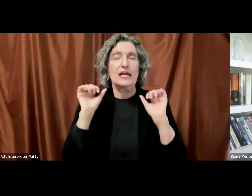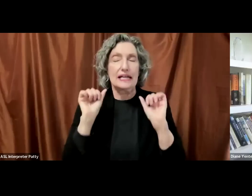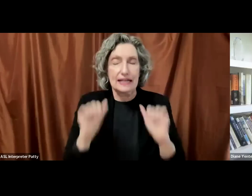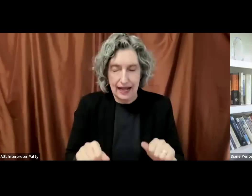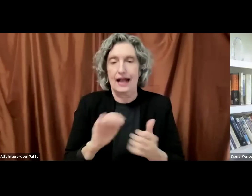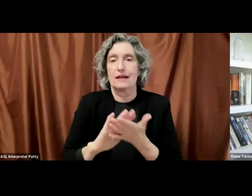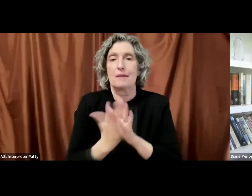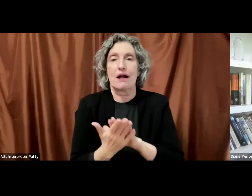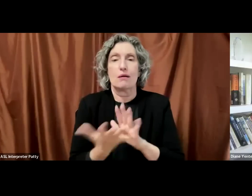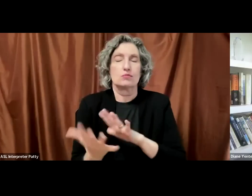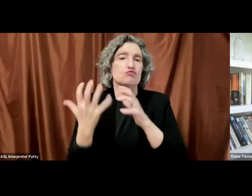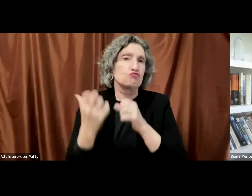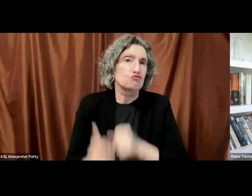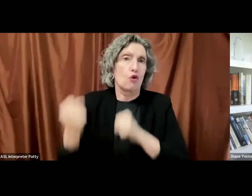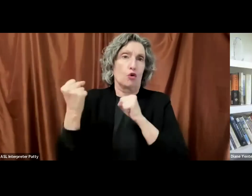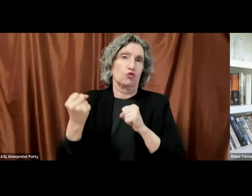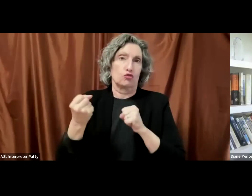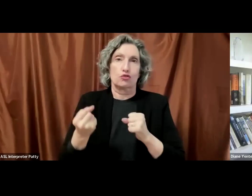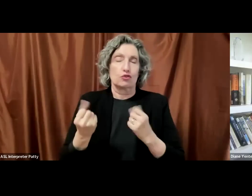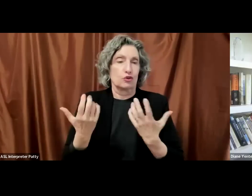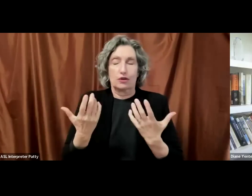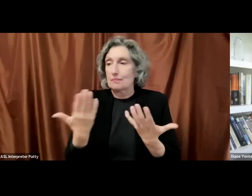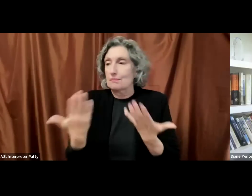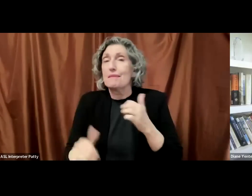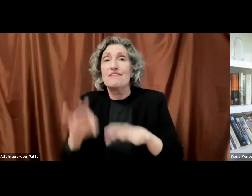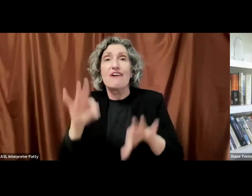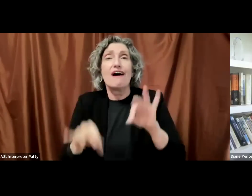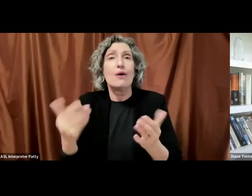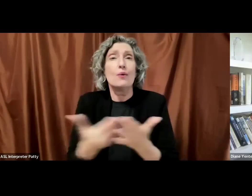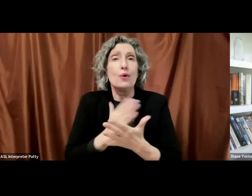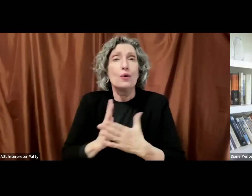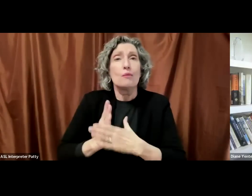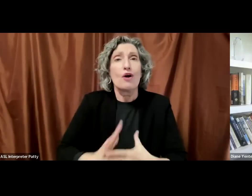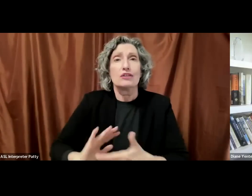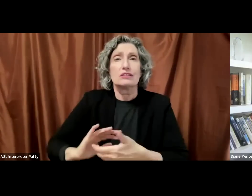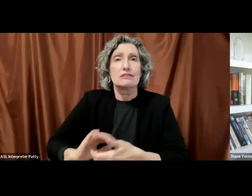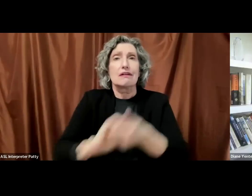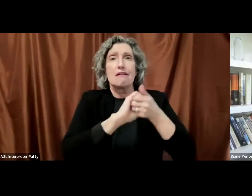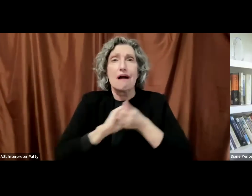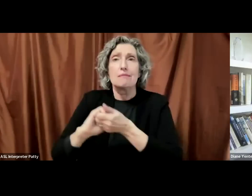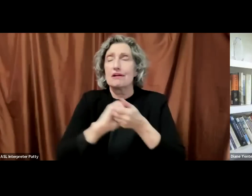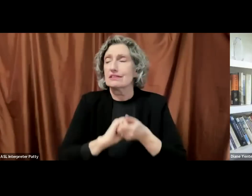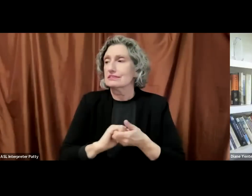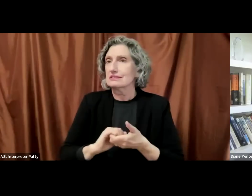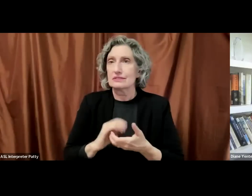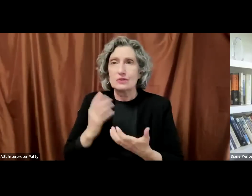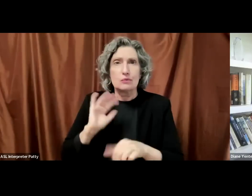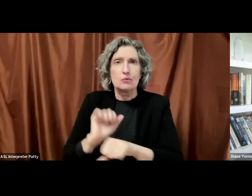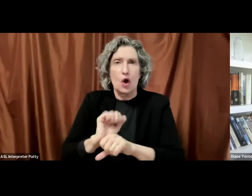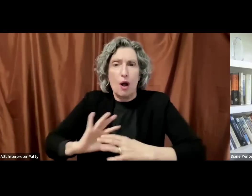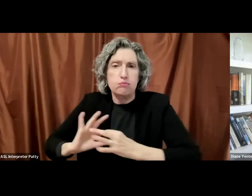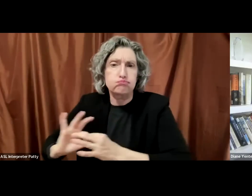be strengthened through new partnerships and collaborations, expanded coalitions,